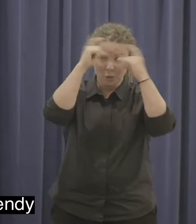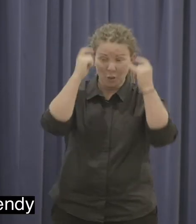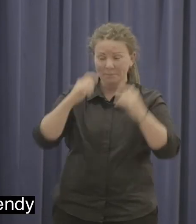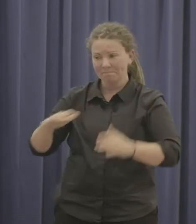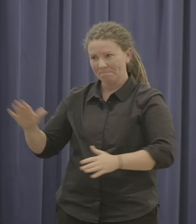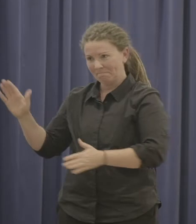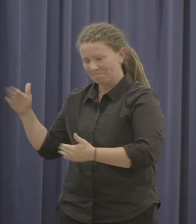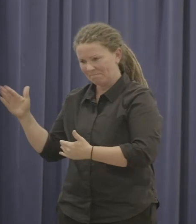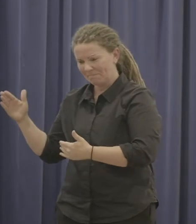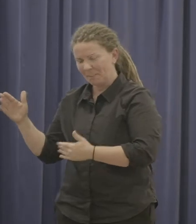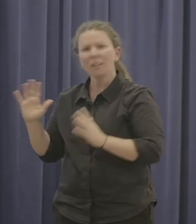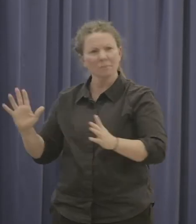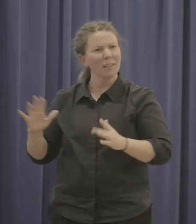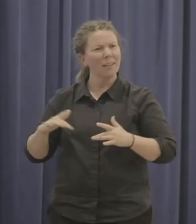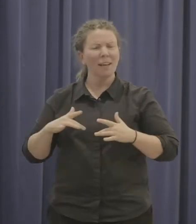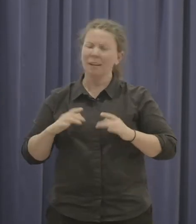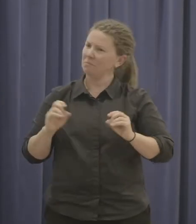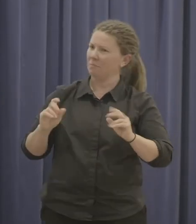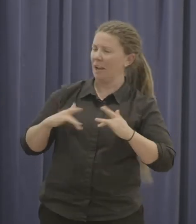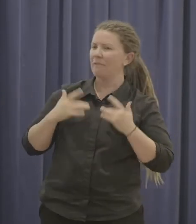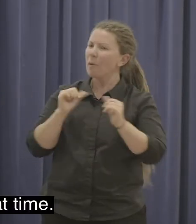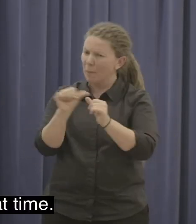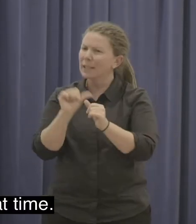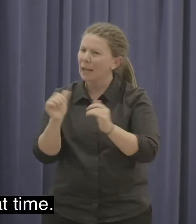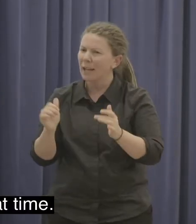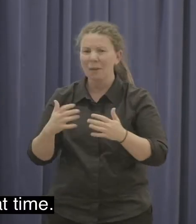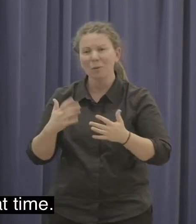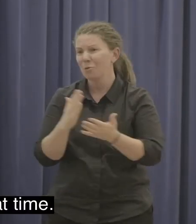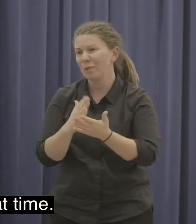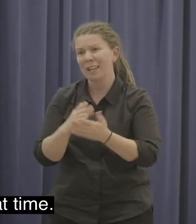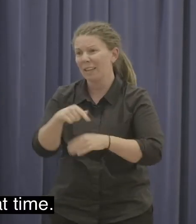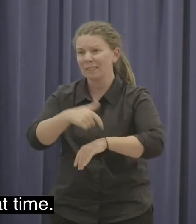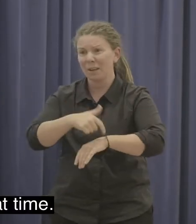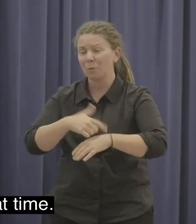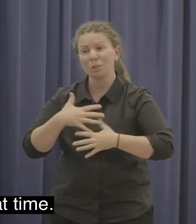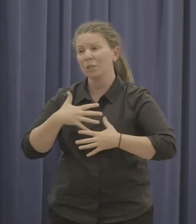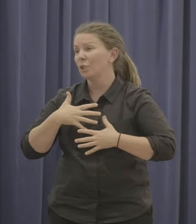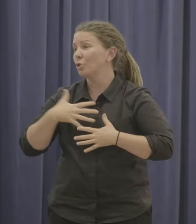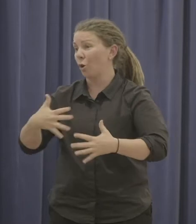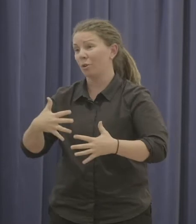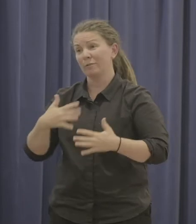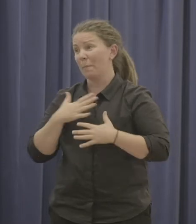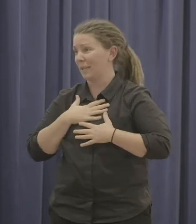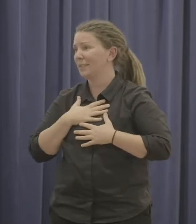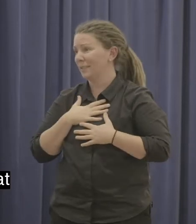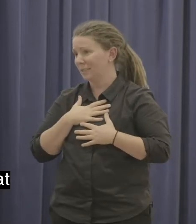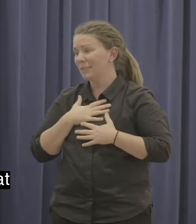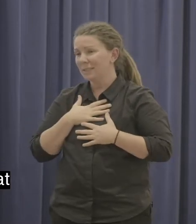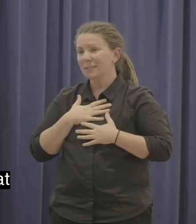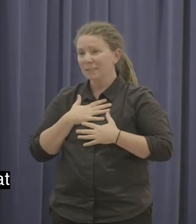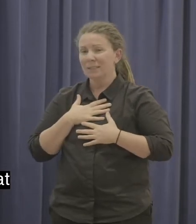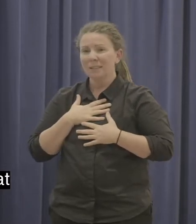Wendy and quickly felt better. It was just a shock for me at that time.